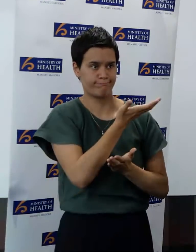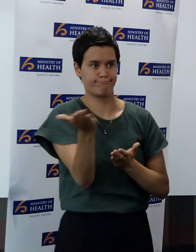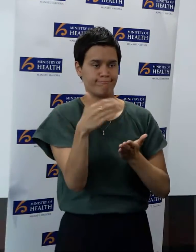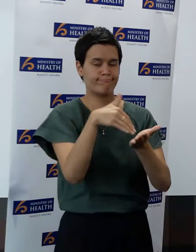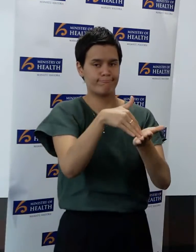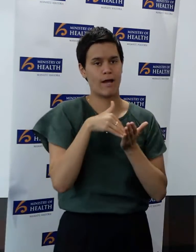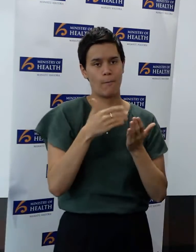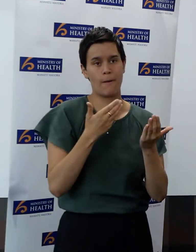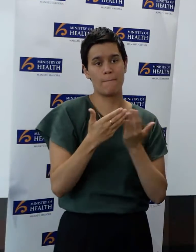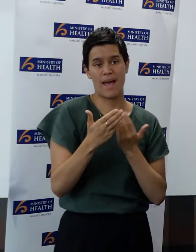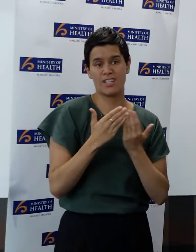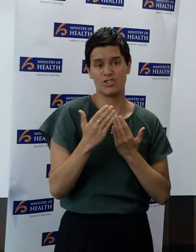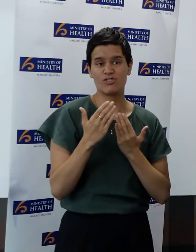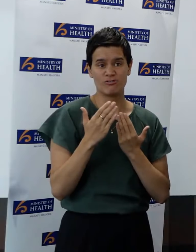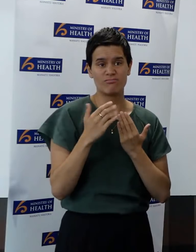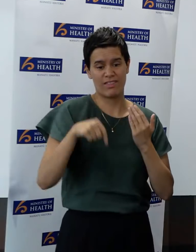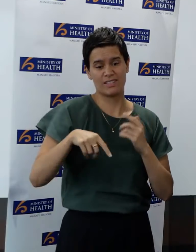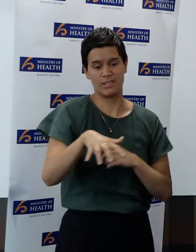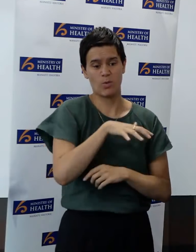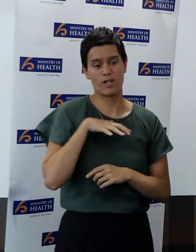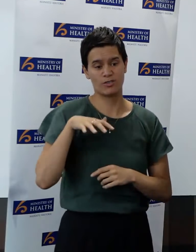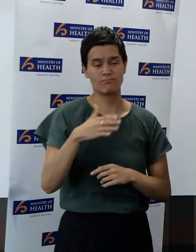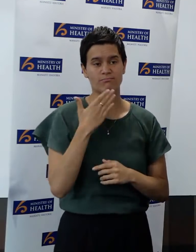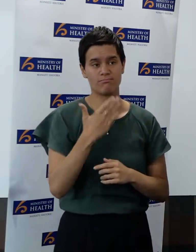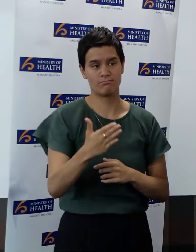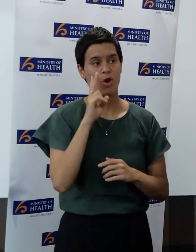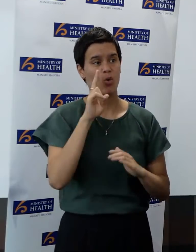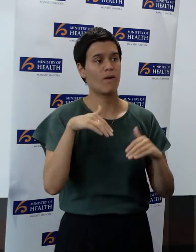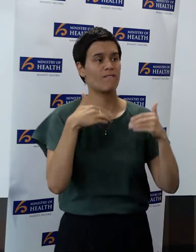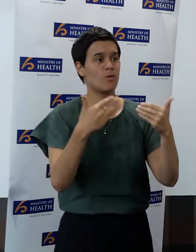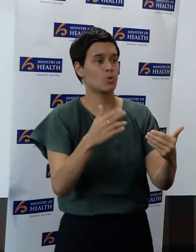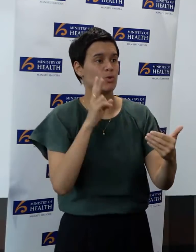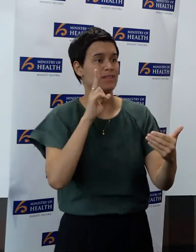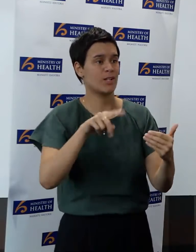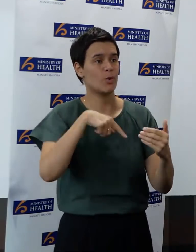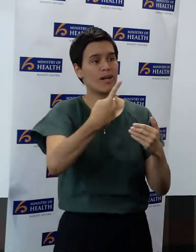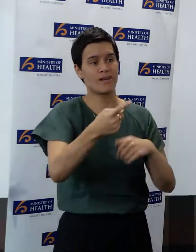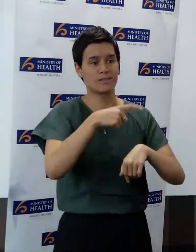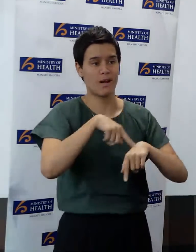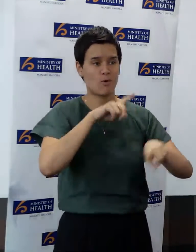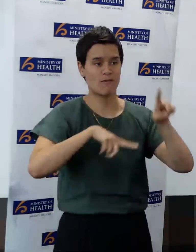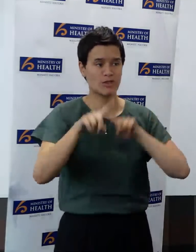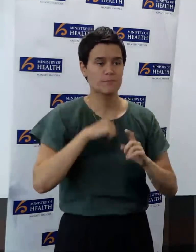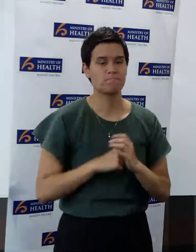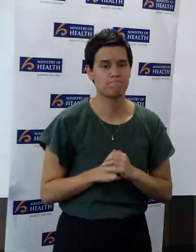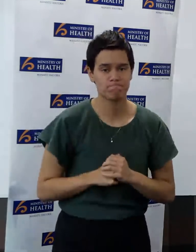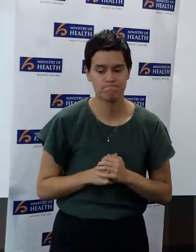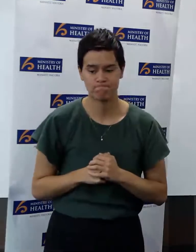manage our way through this situation, and we'll look forward to seeing you at the next conference.